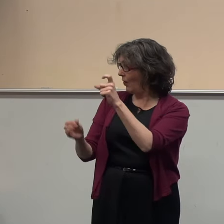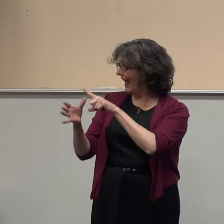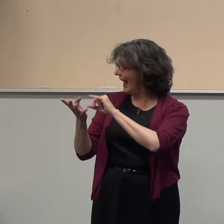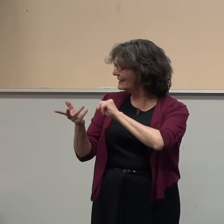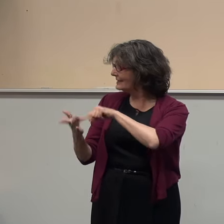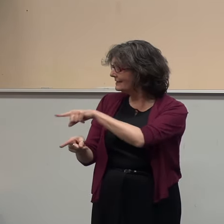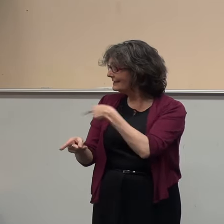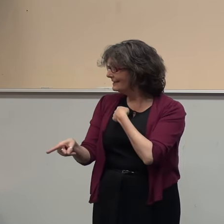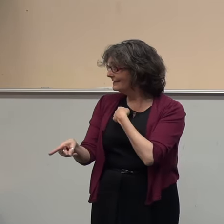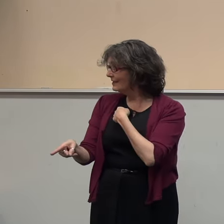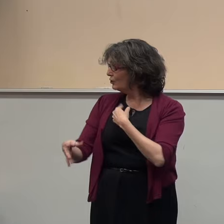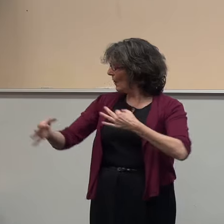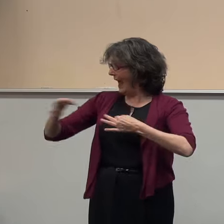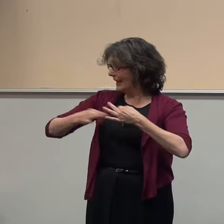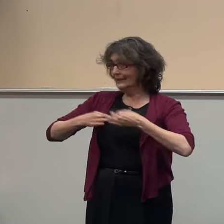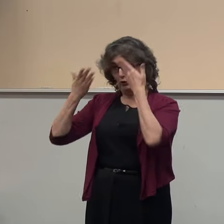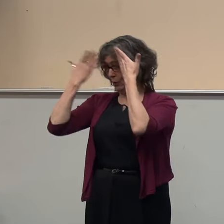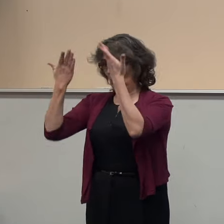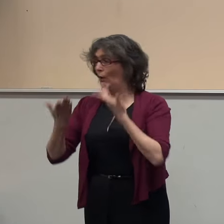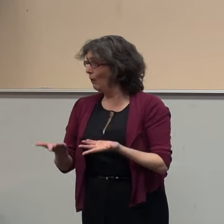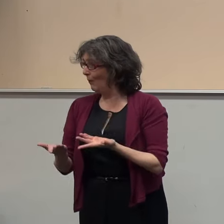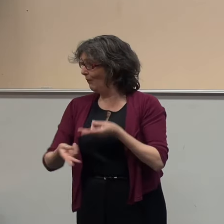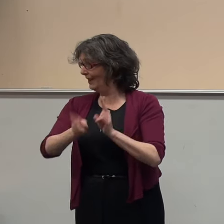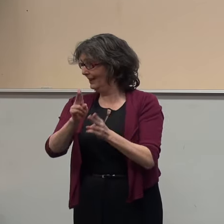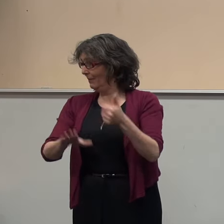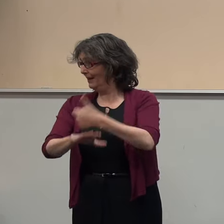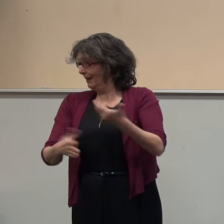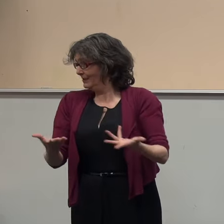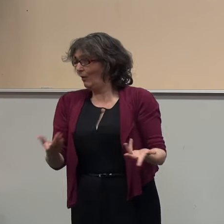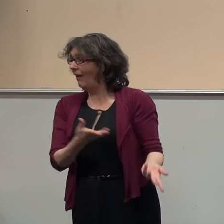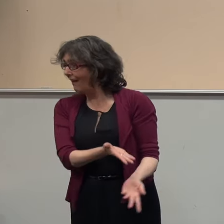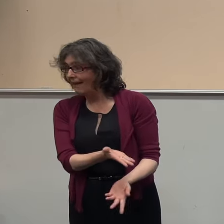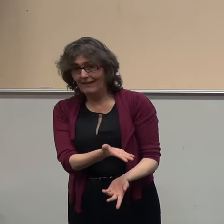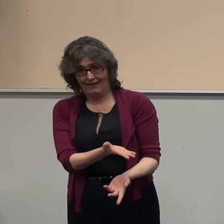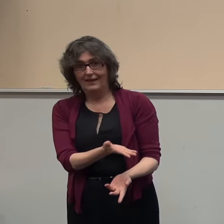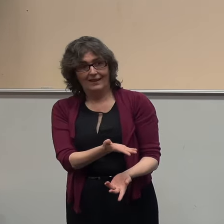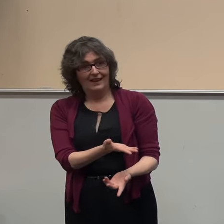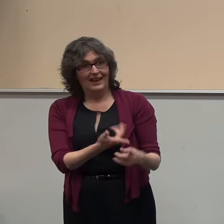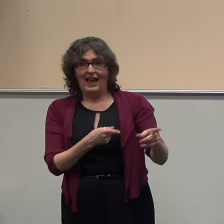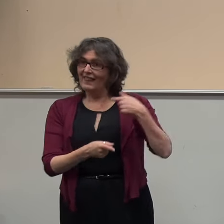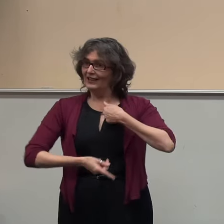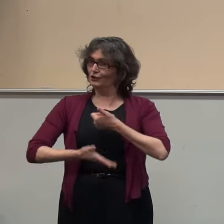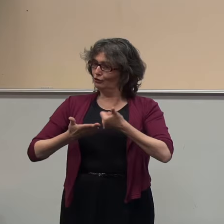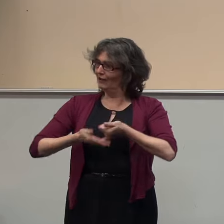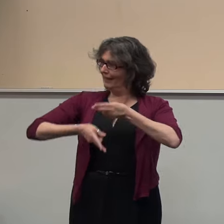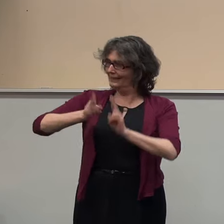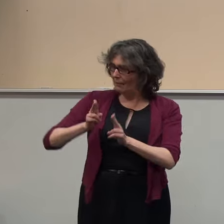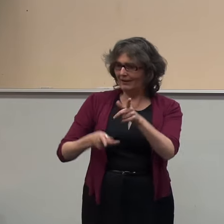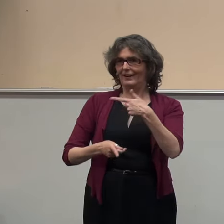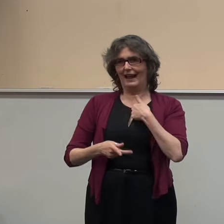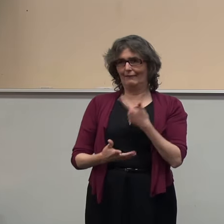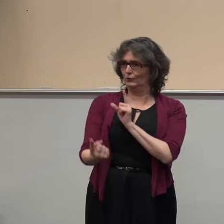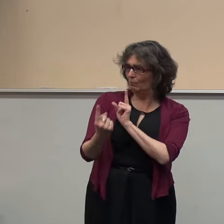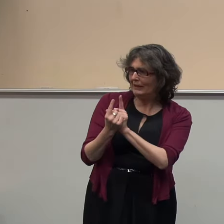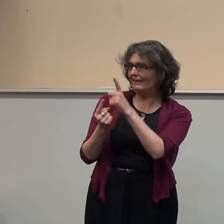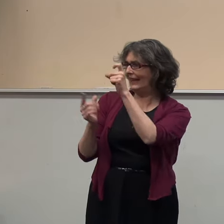be the person who talks to the actors who say, you know, we're going to be sharing your space, we respect that breaks in, but I was just saying that's a really crucial